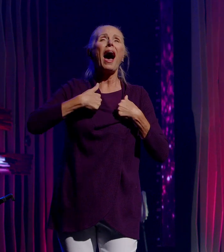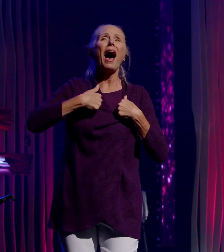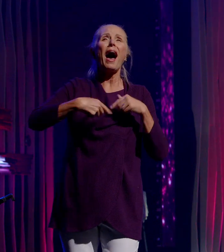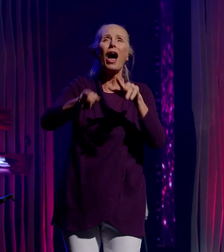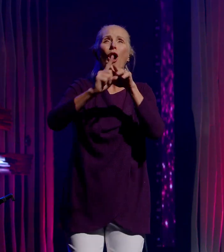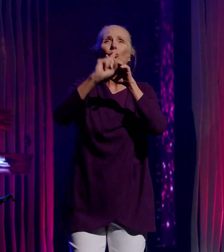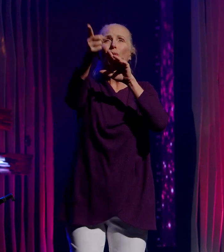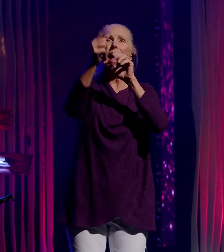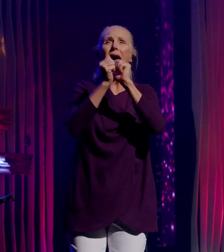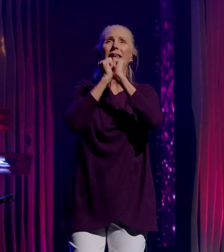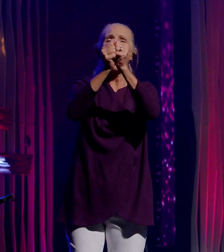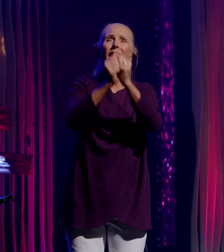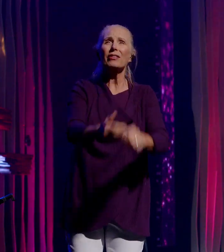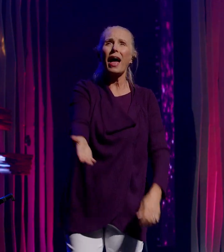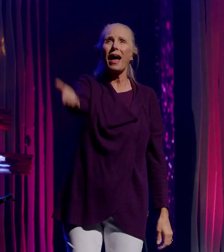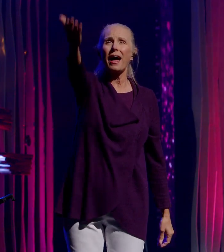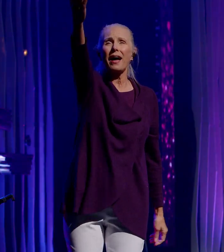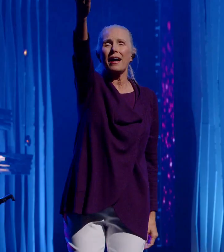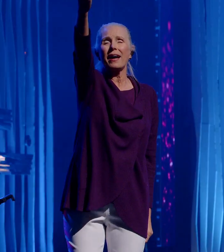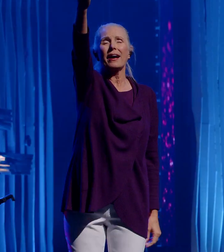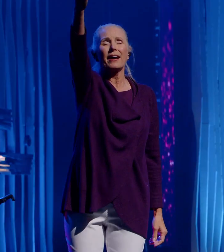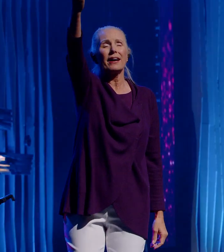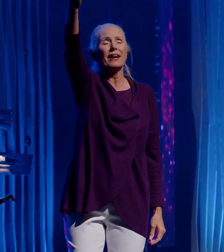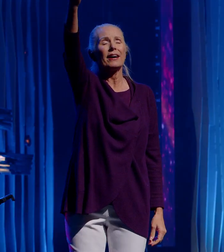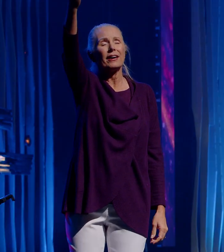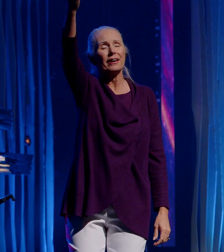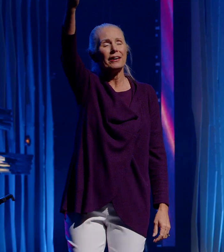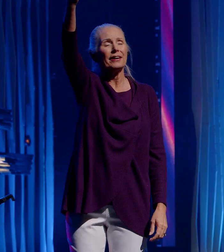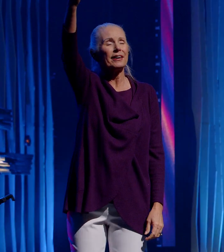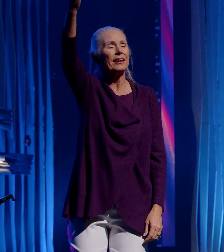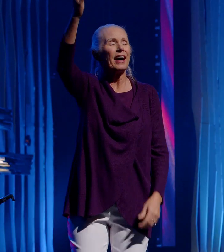I ran out of that grave.